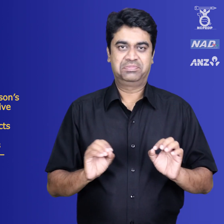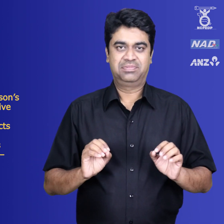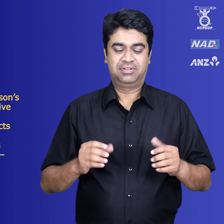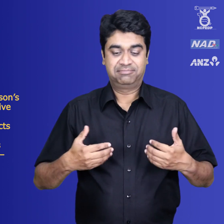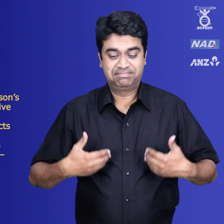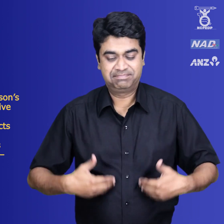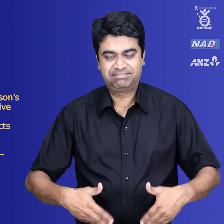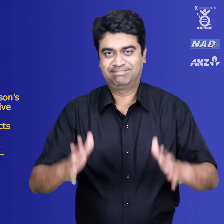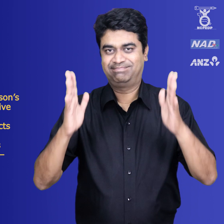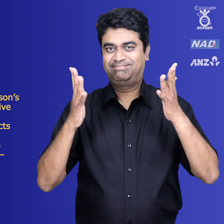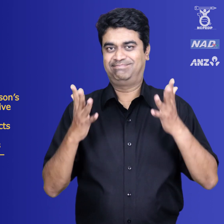both, including